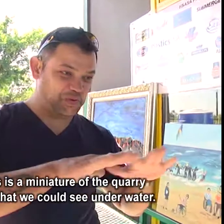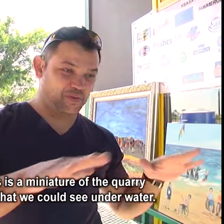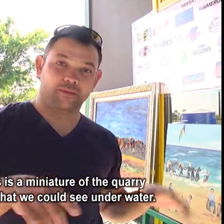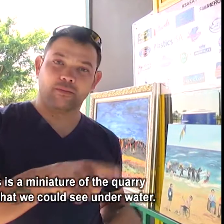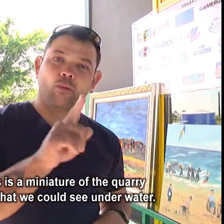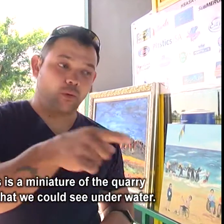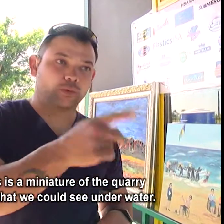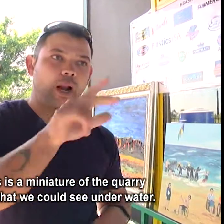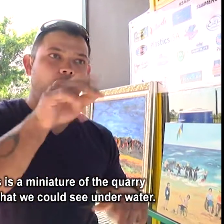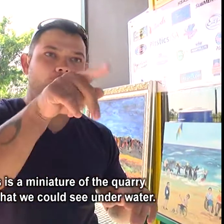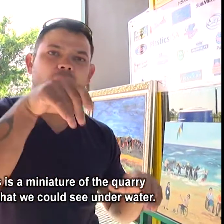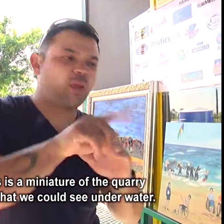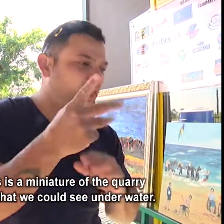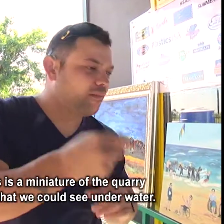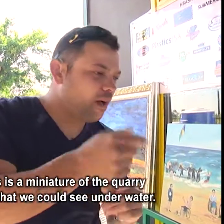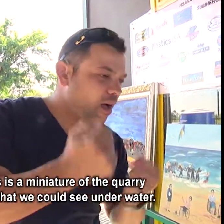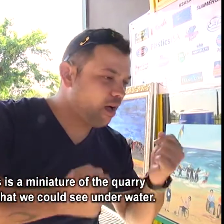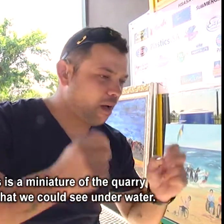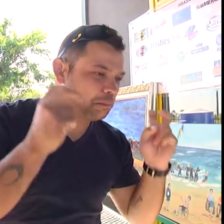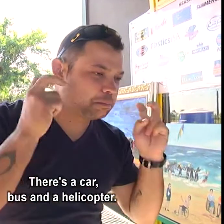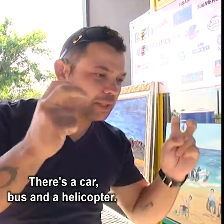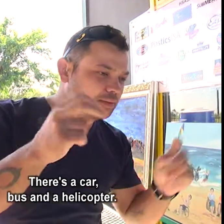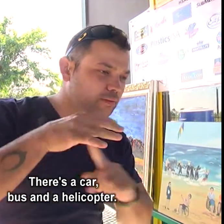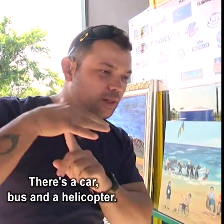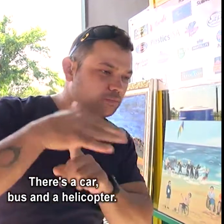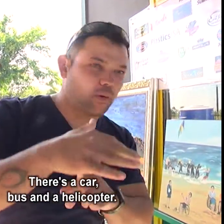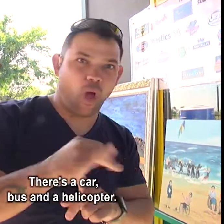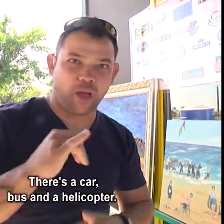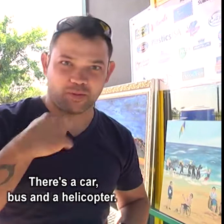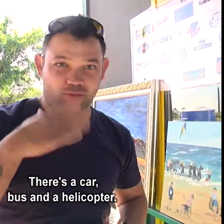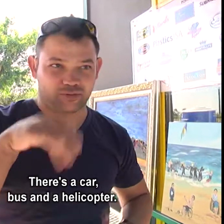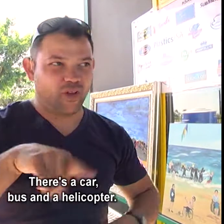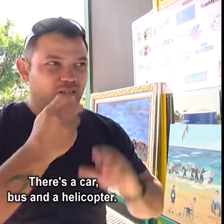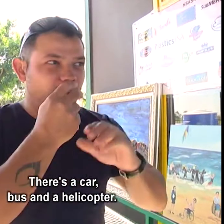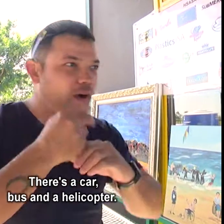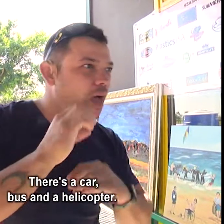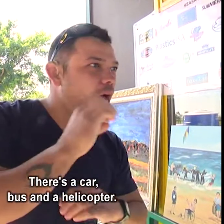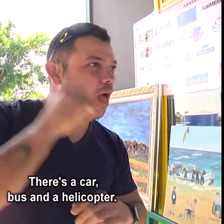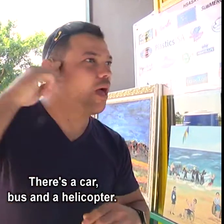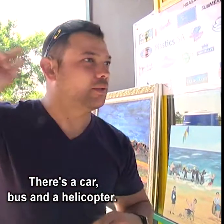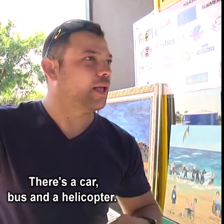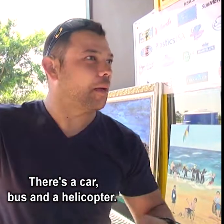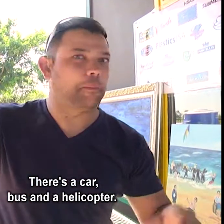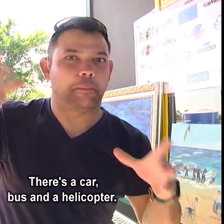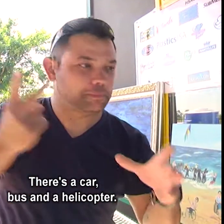This is a miniature of the quarry and what we could see underwater. There's a car, bus, and a helicopter.